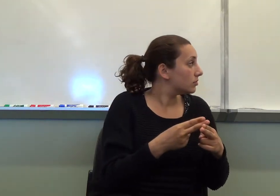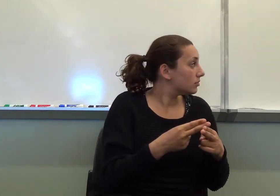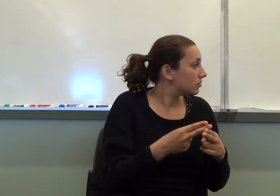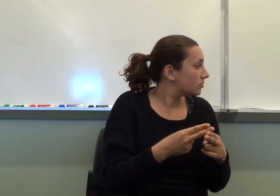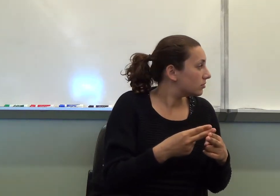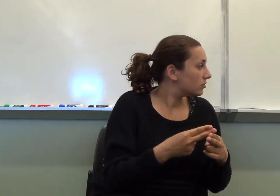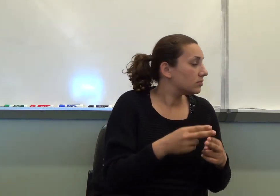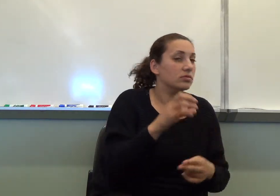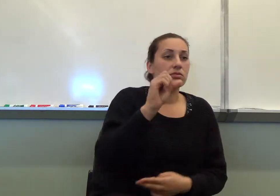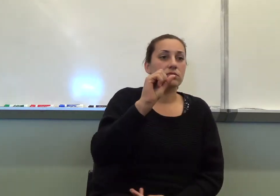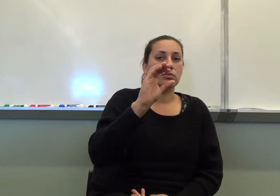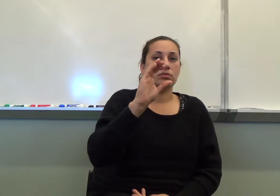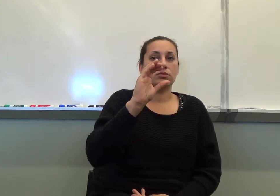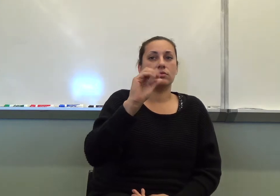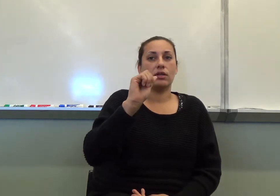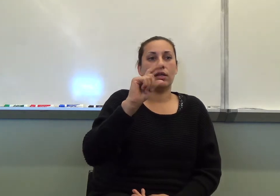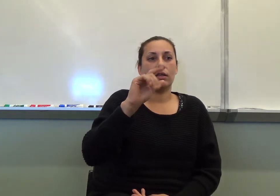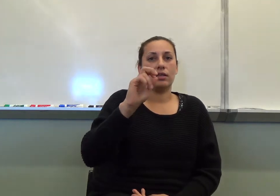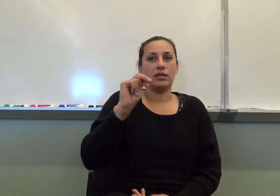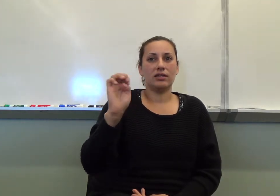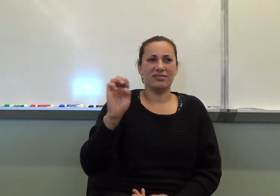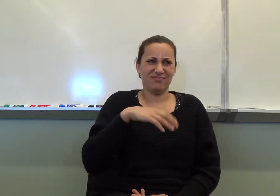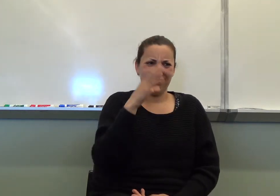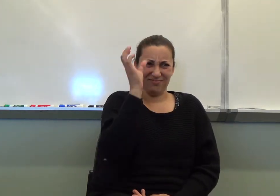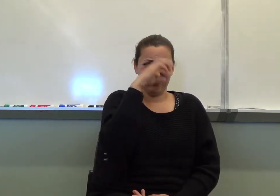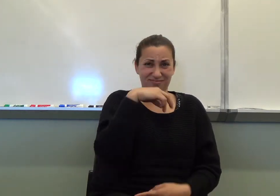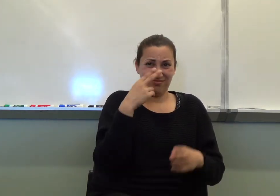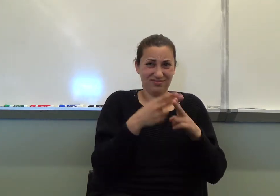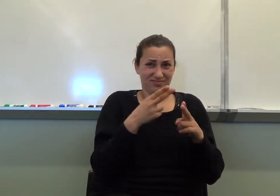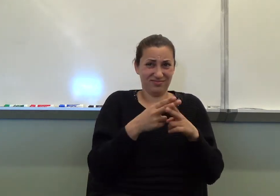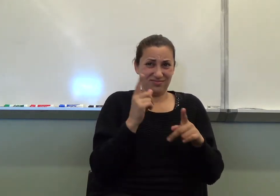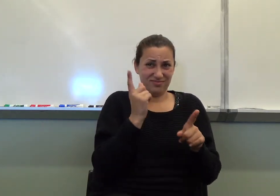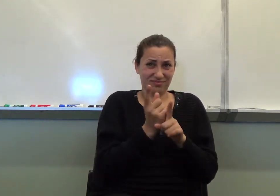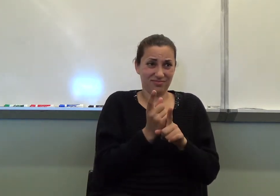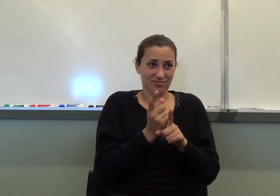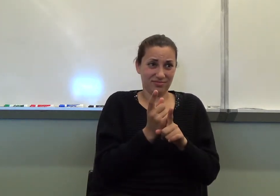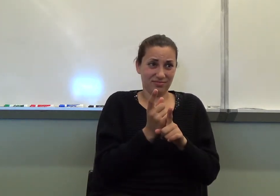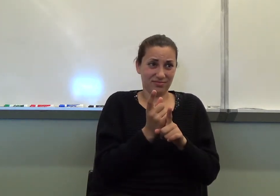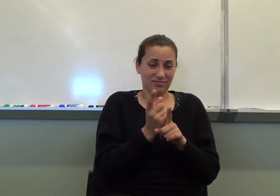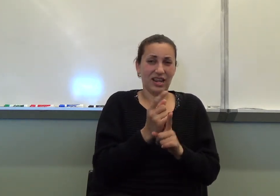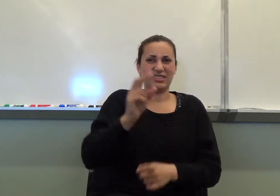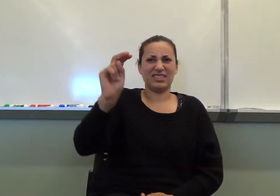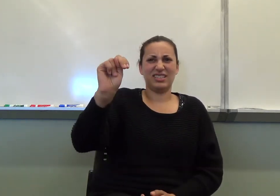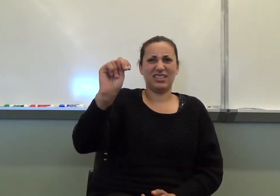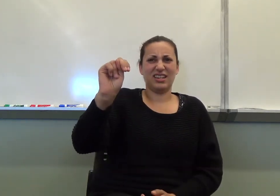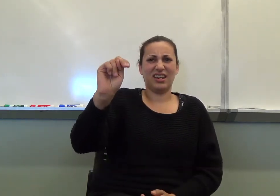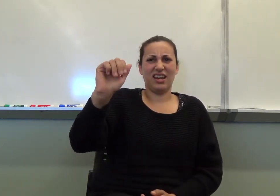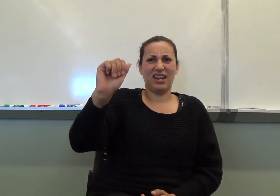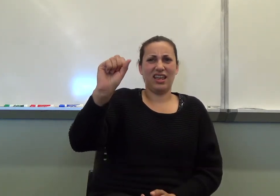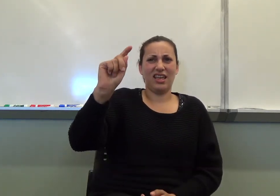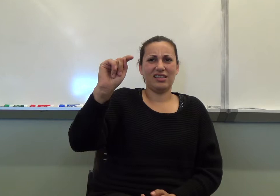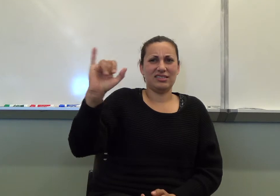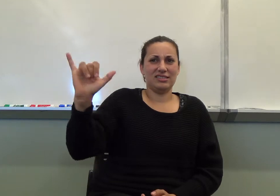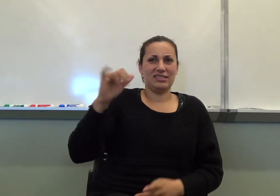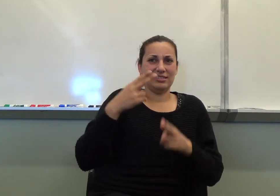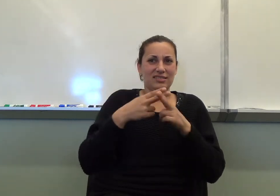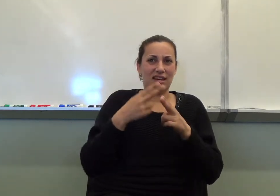In a nasty name, scalene. But anyway, that's what they are.